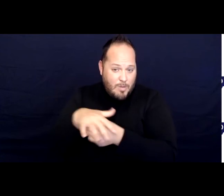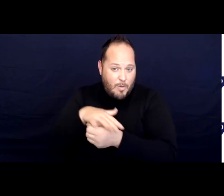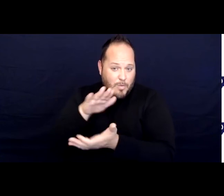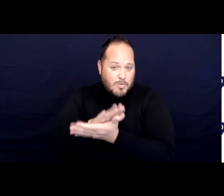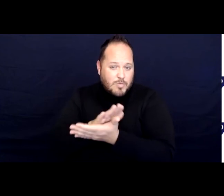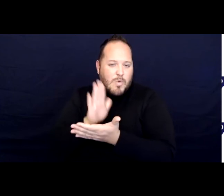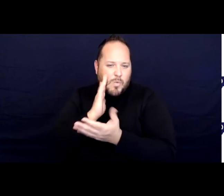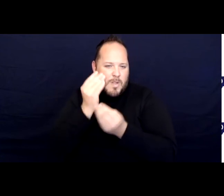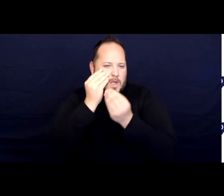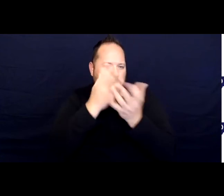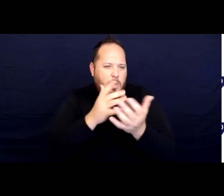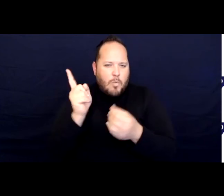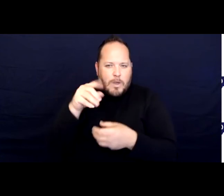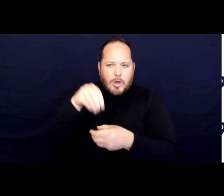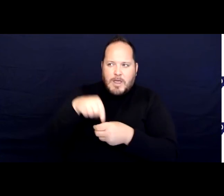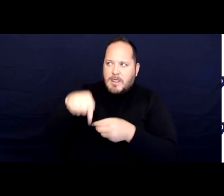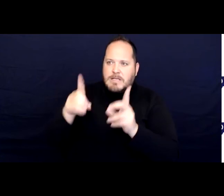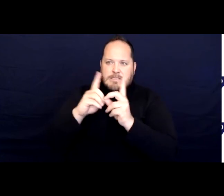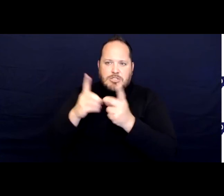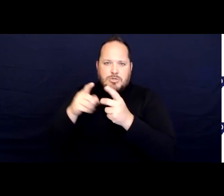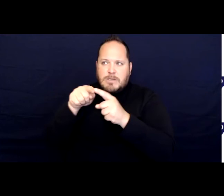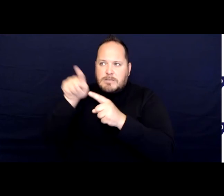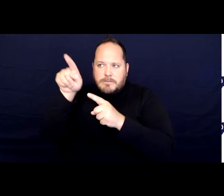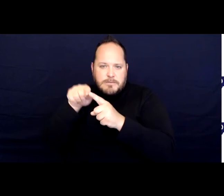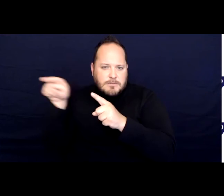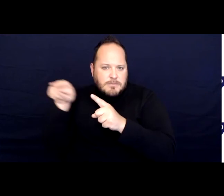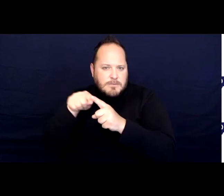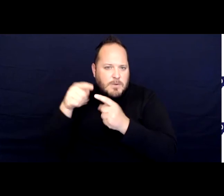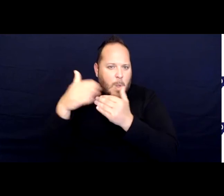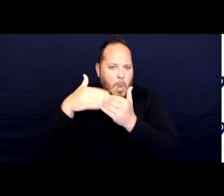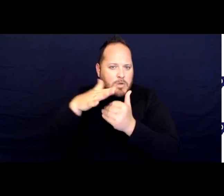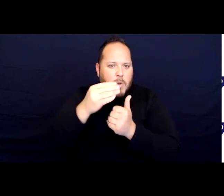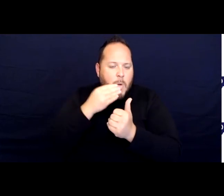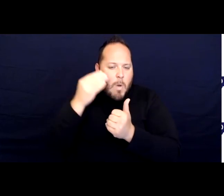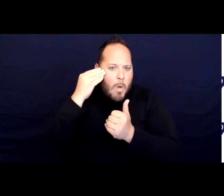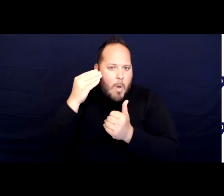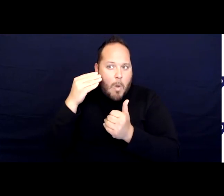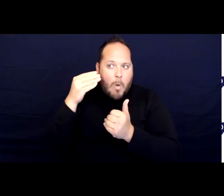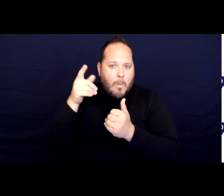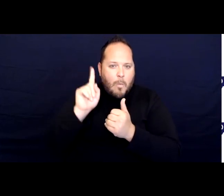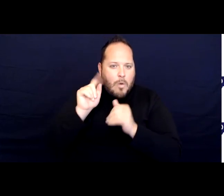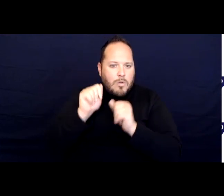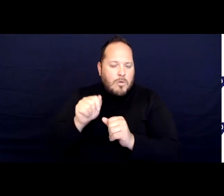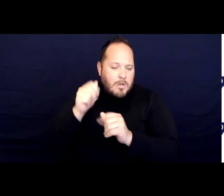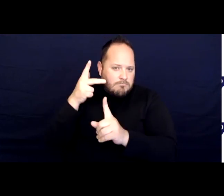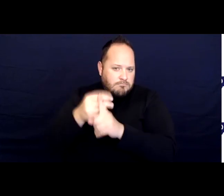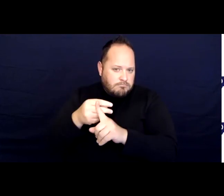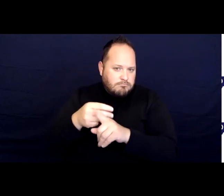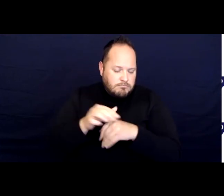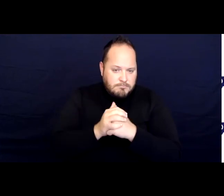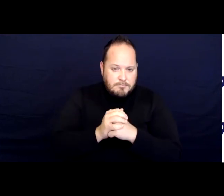district and close to you when and if they do have those sites set up. I'm not sure